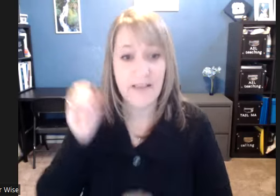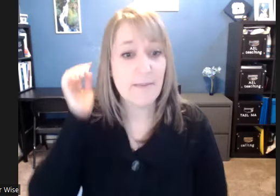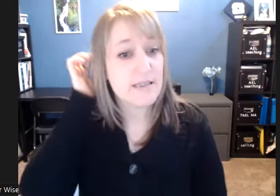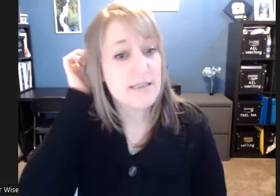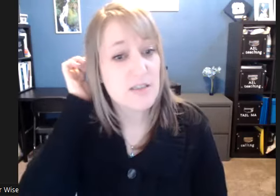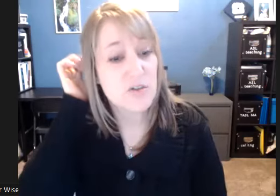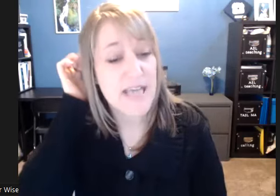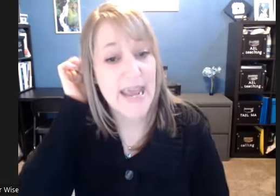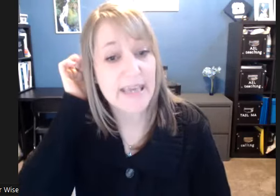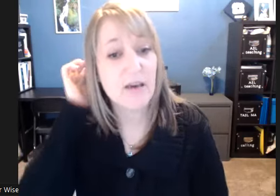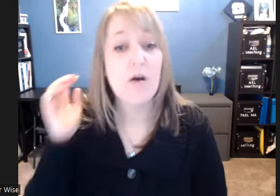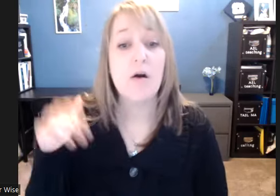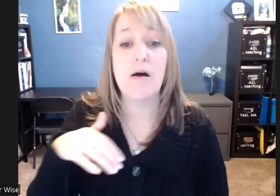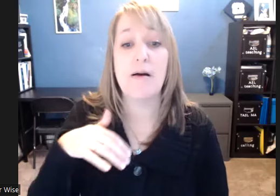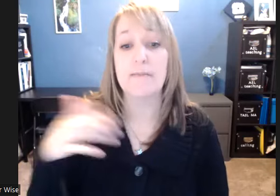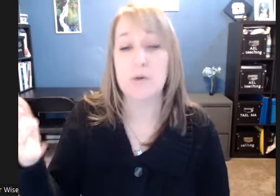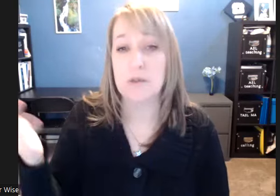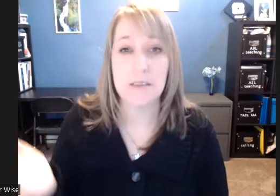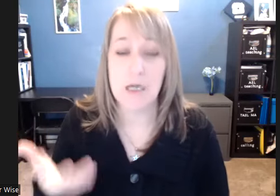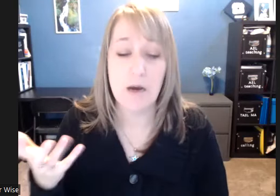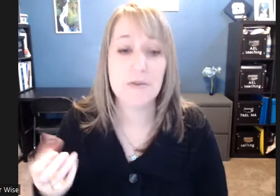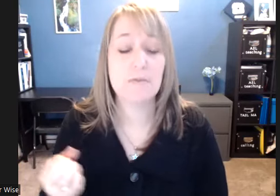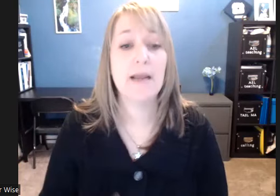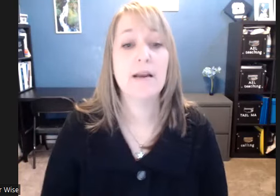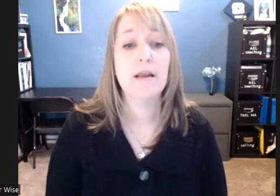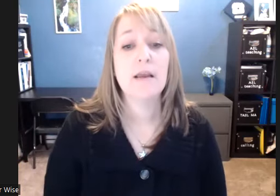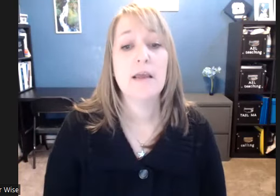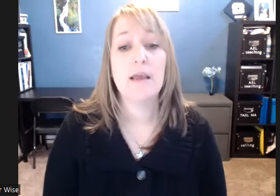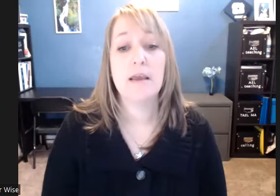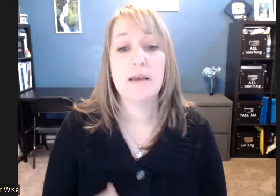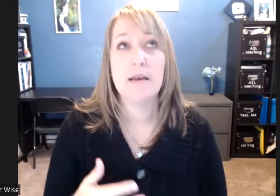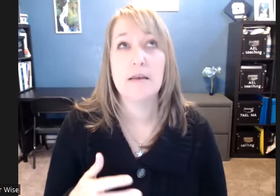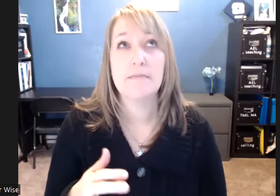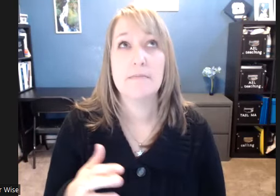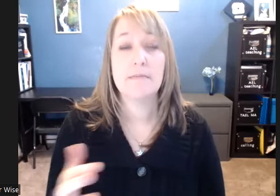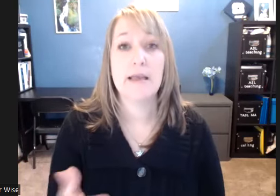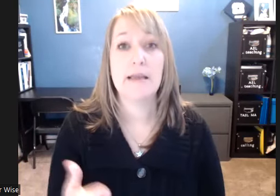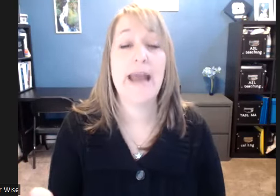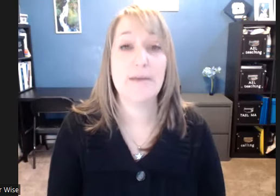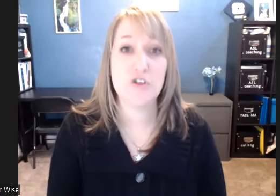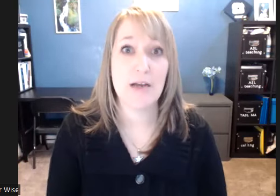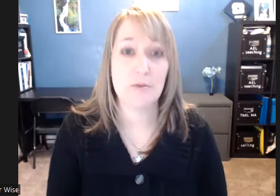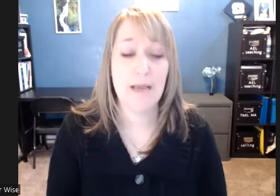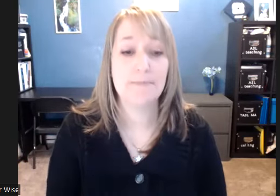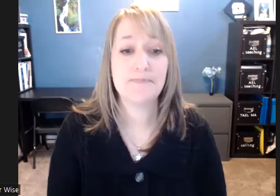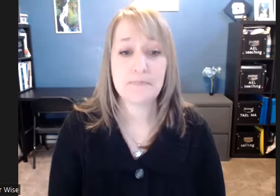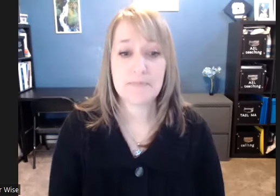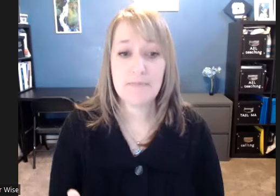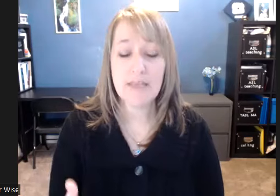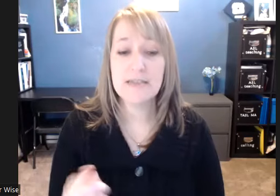That means to take or adopt, right? In an abstract way.